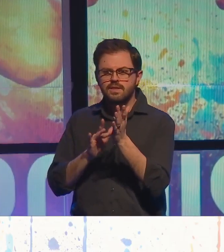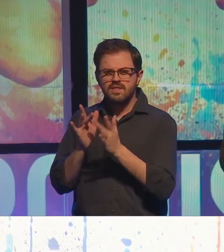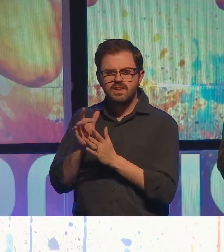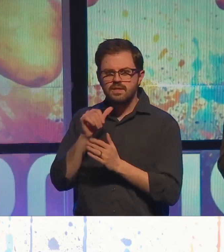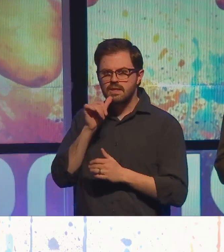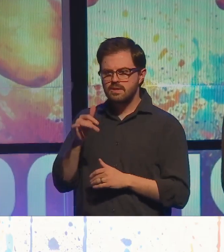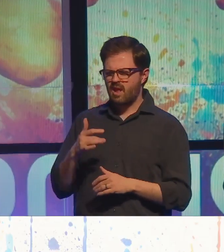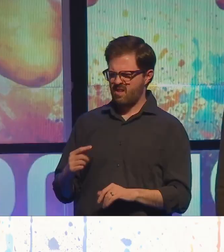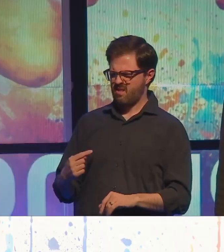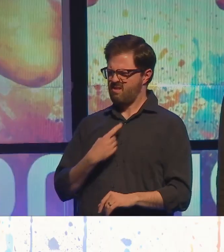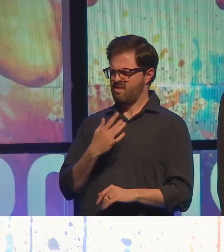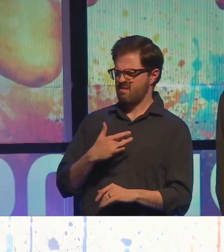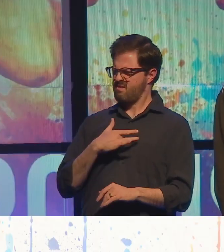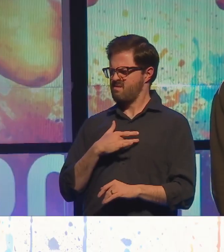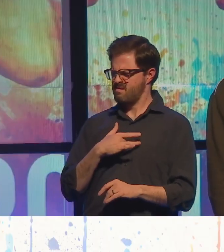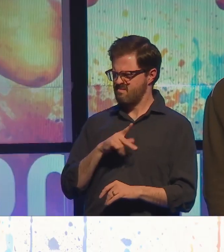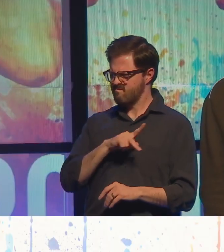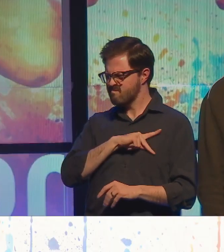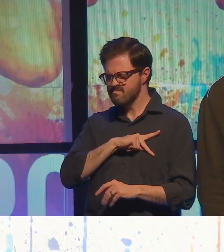response personally.